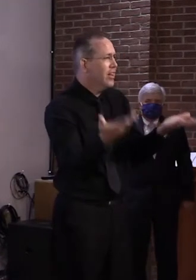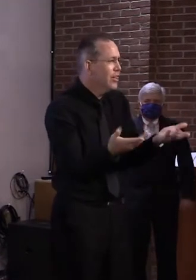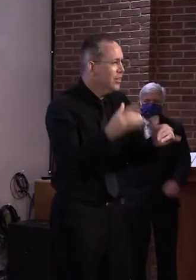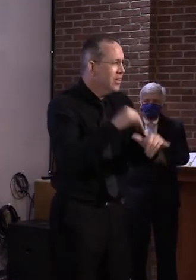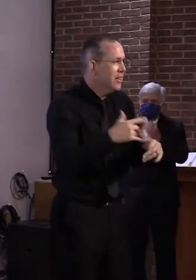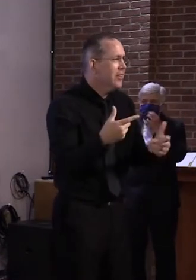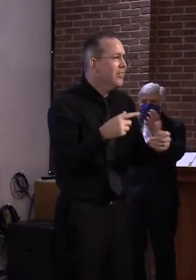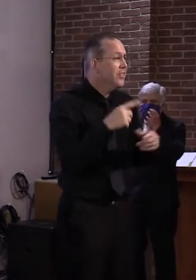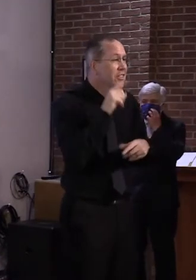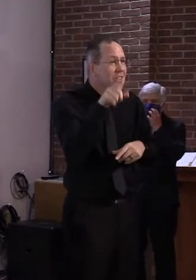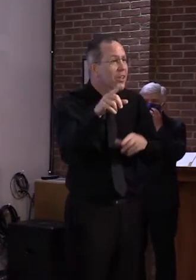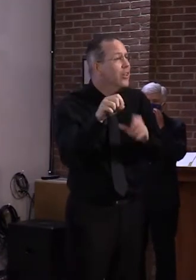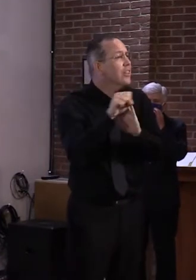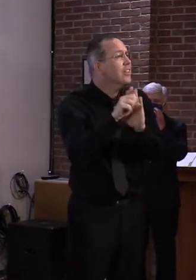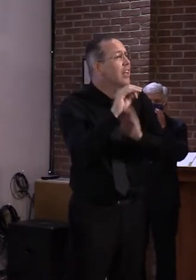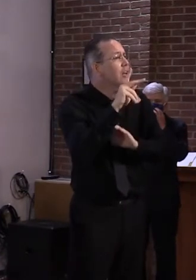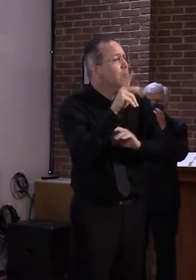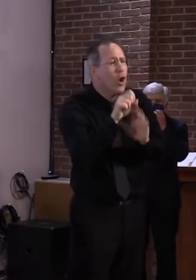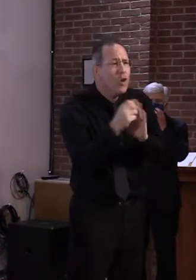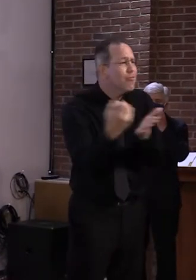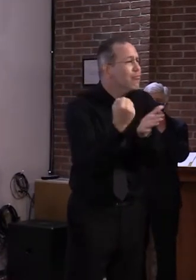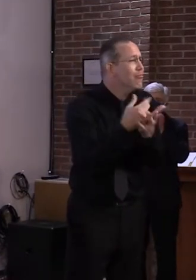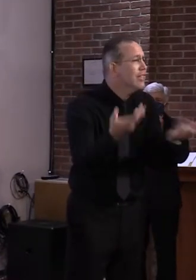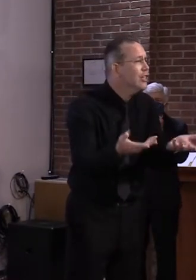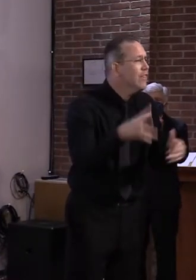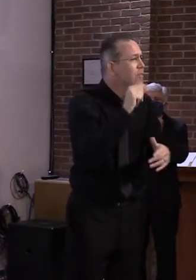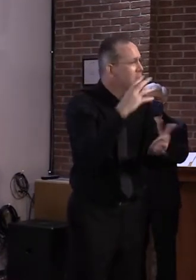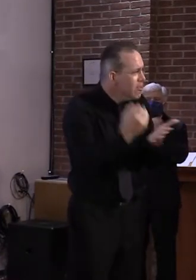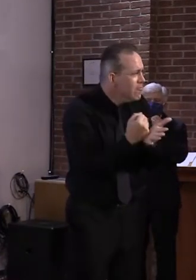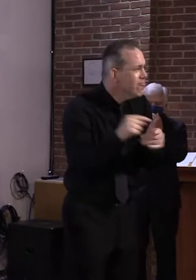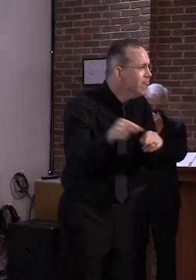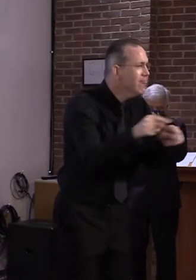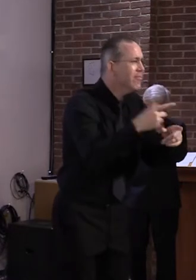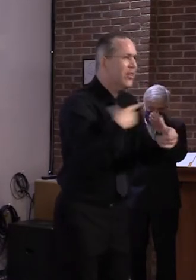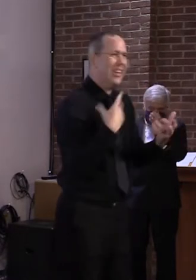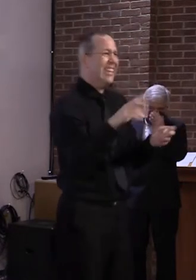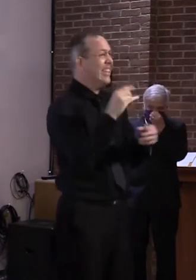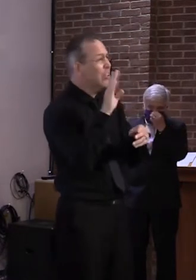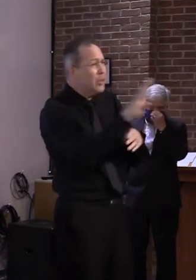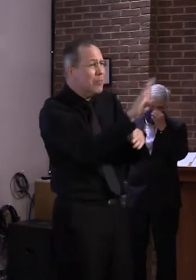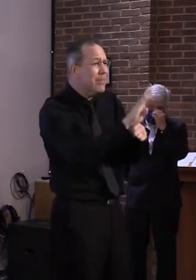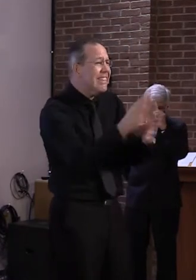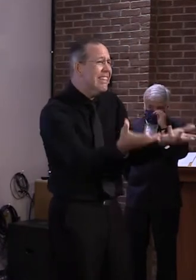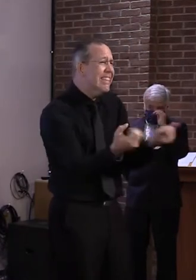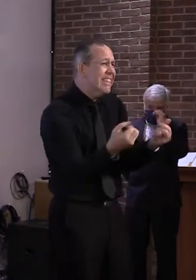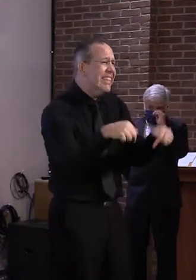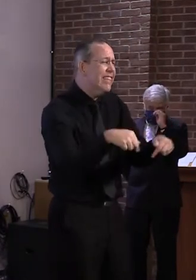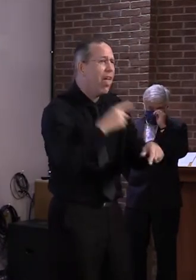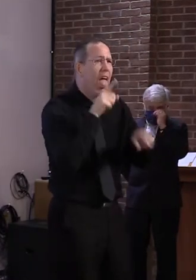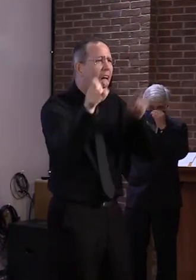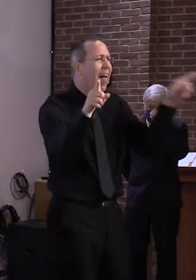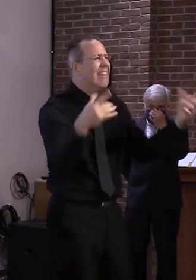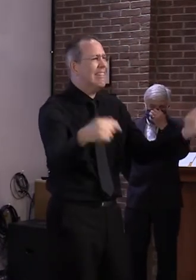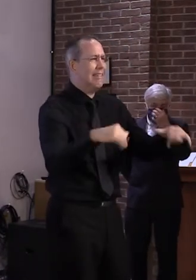So if you don't have to travel, don't. Stay here and spend your